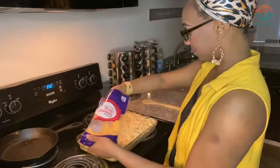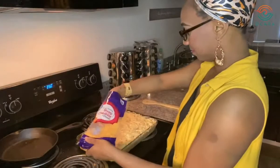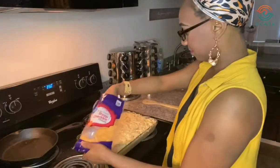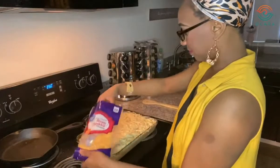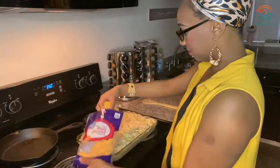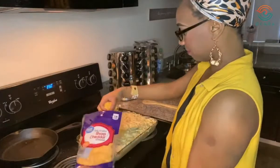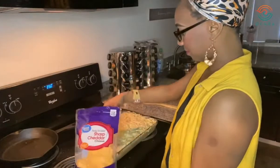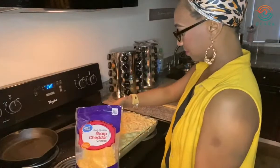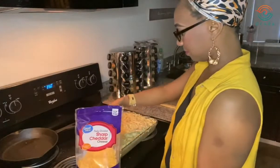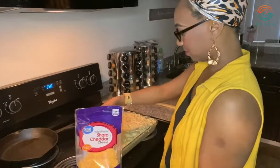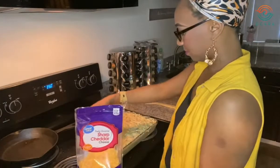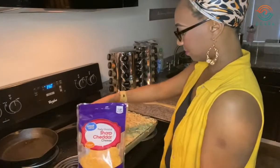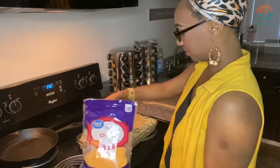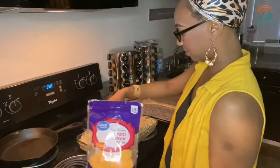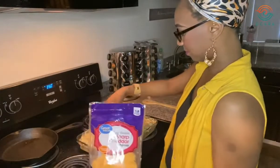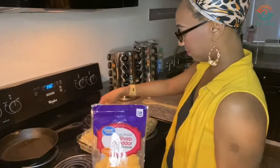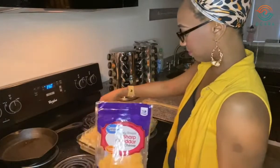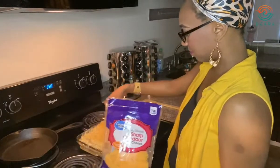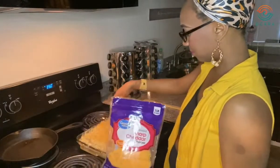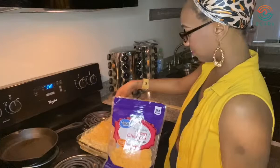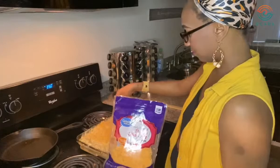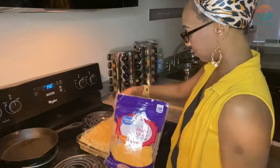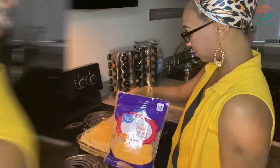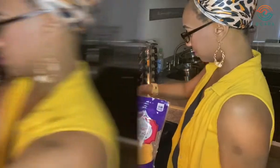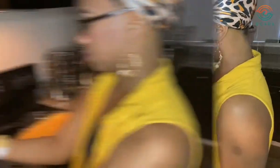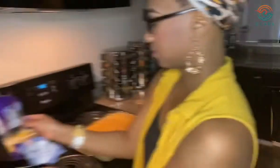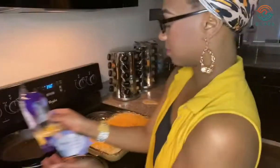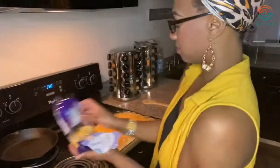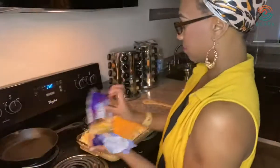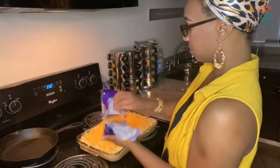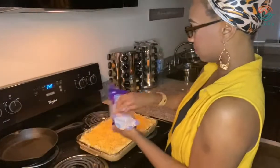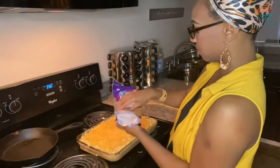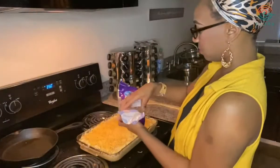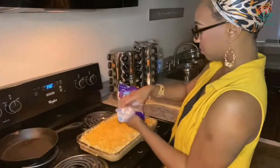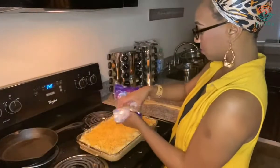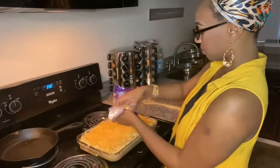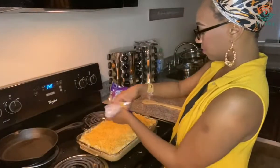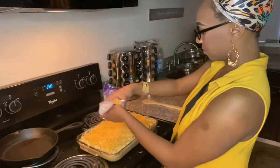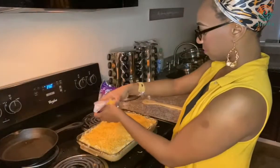Add both the cheddar cheese and the Colby Jack cheese.